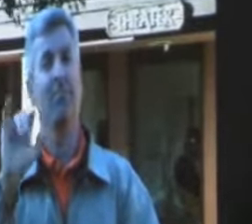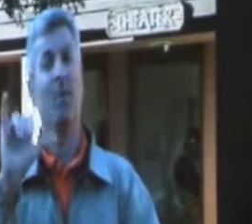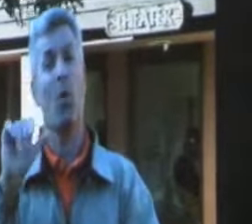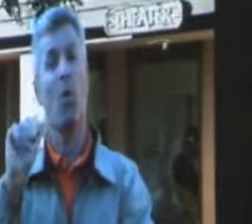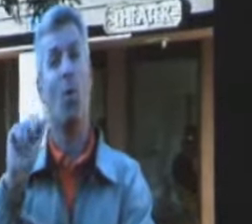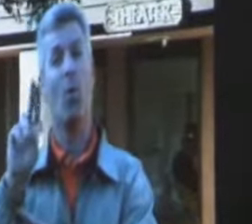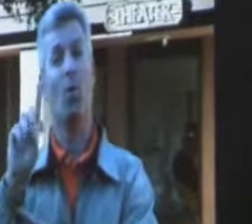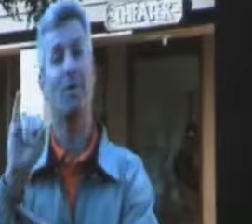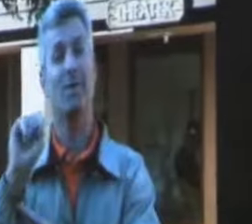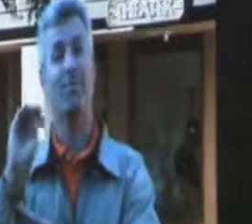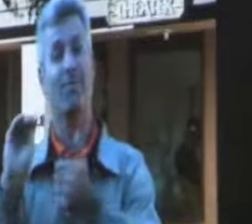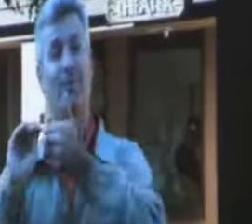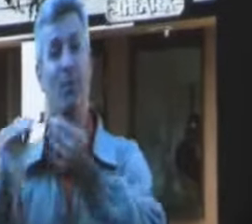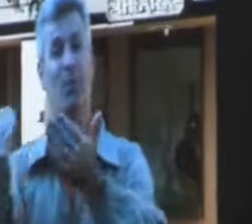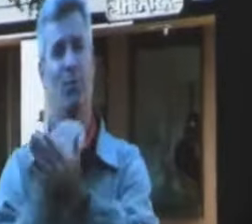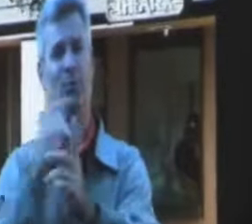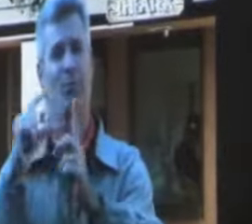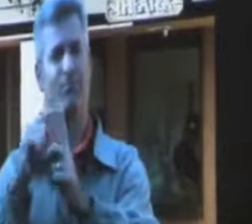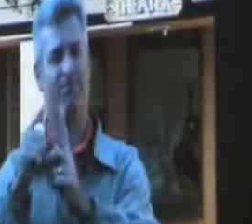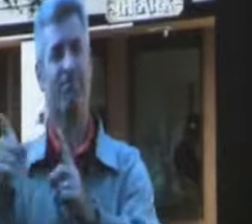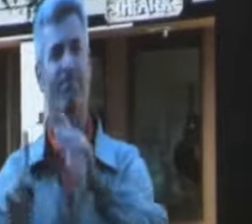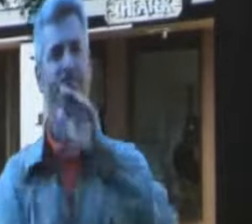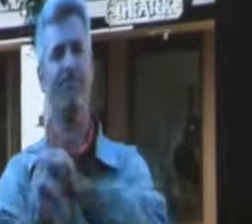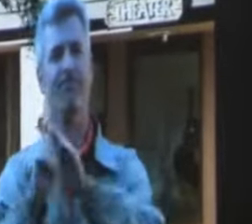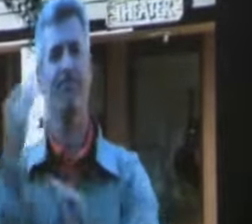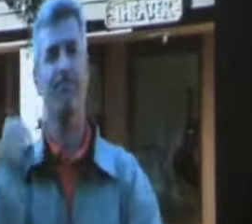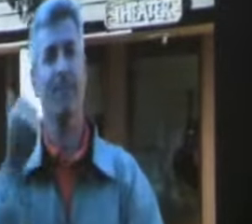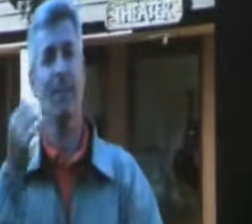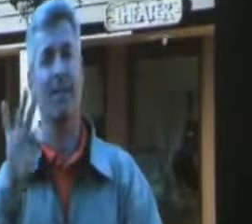communities of something called autism. So